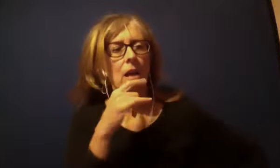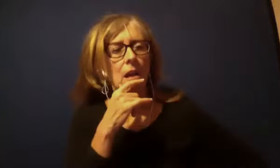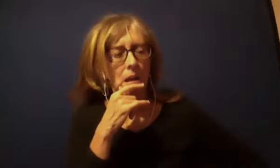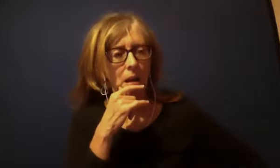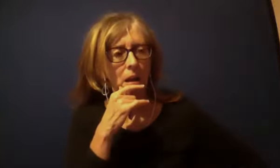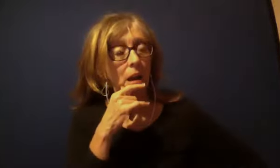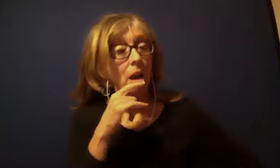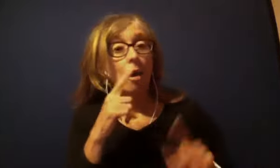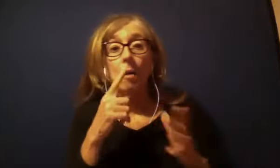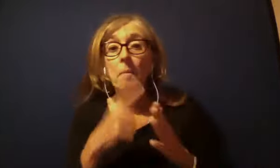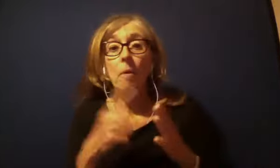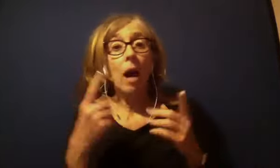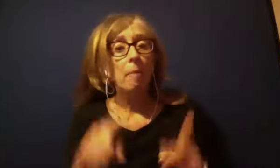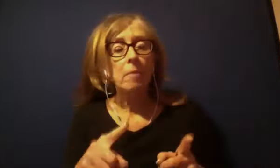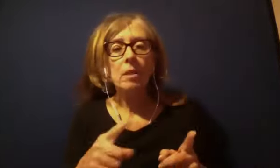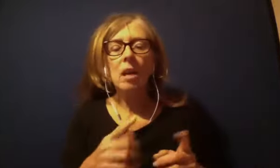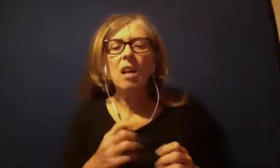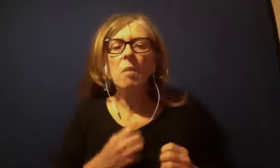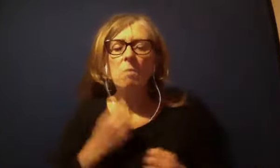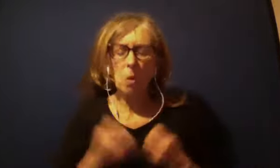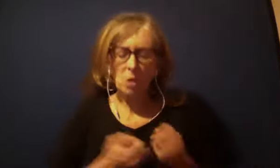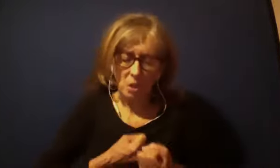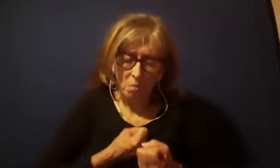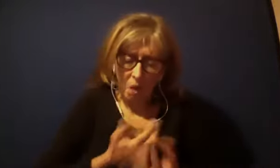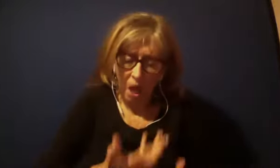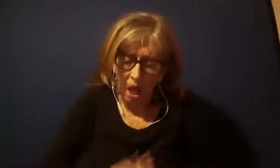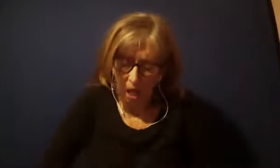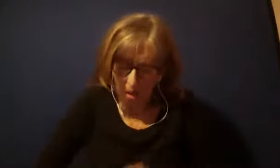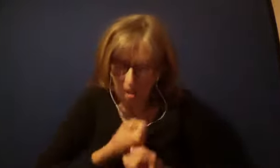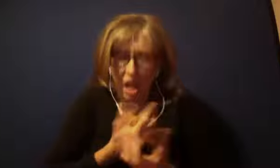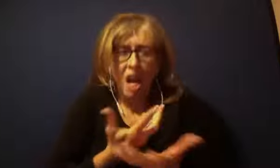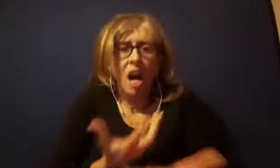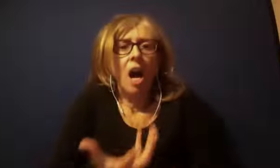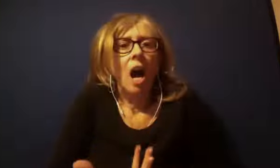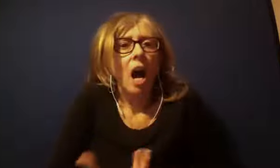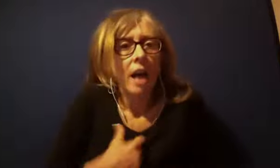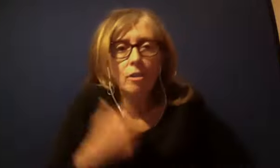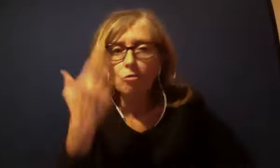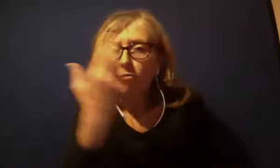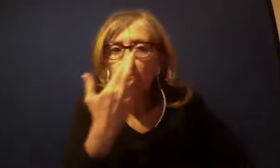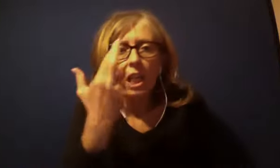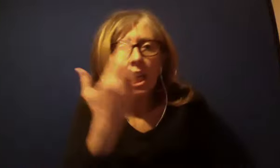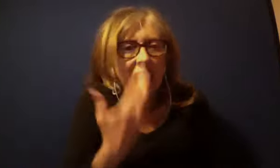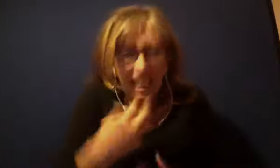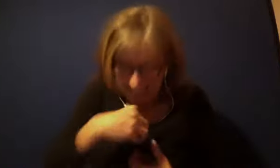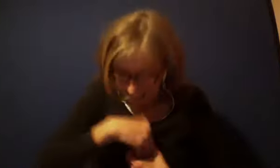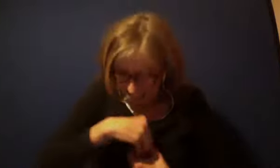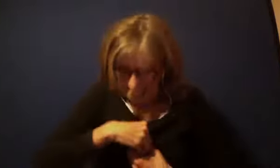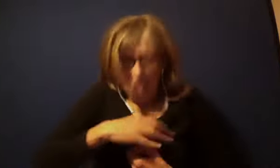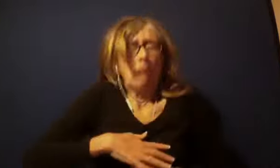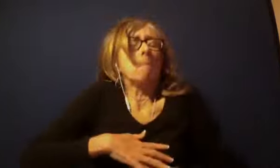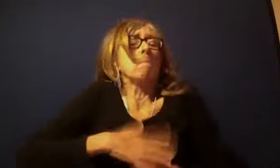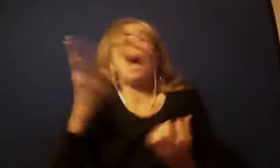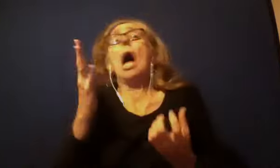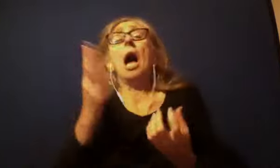whole bunch of emotions that I just didn't even know were there and I couldn't control. And I was still full on into my own self at that